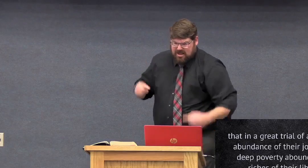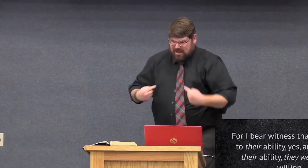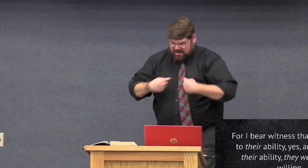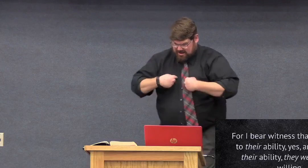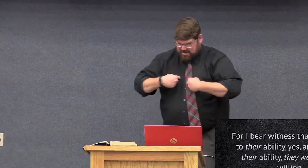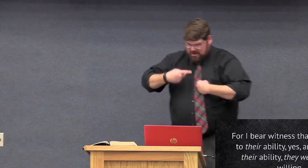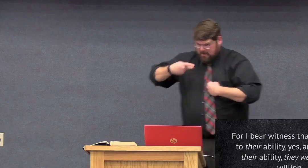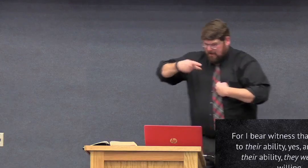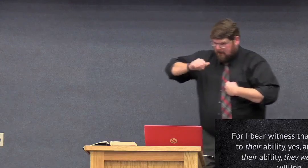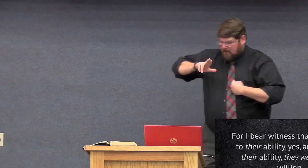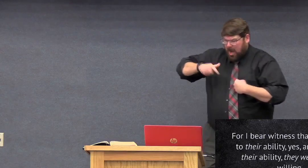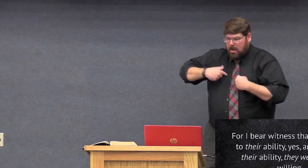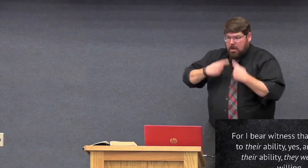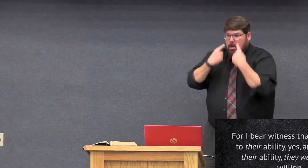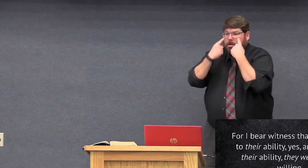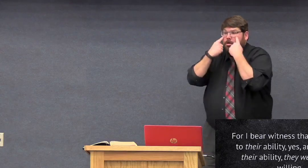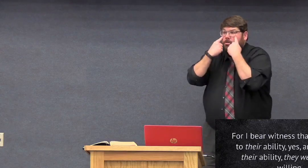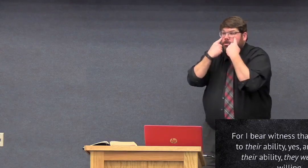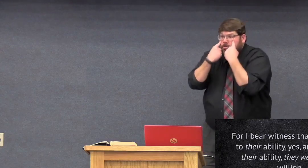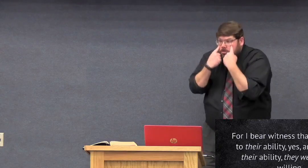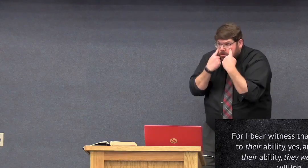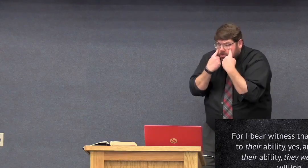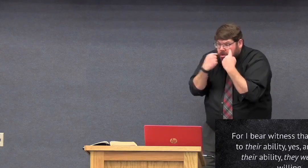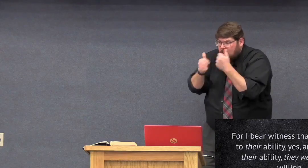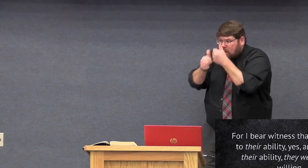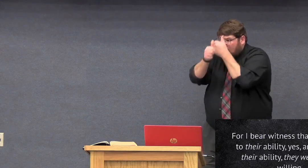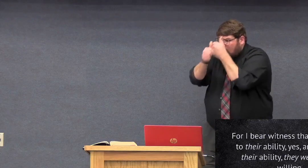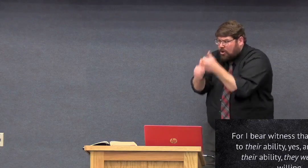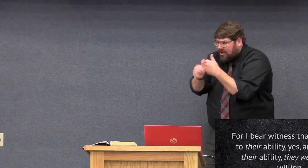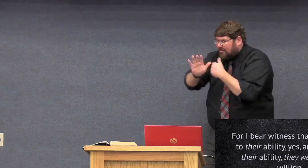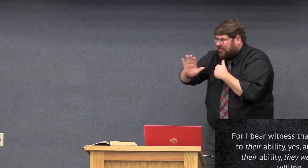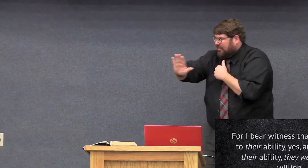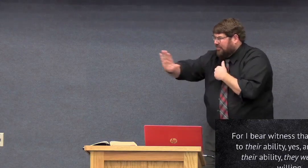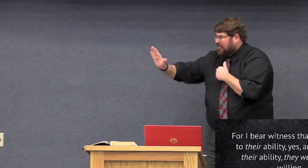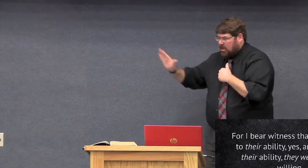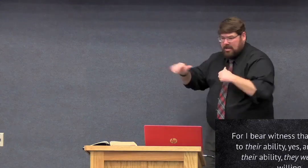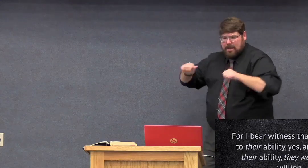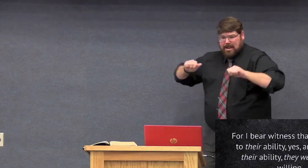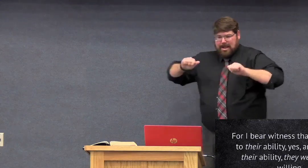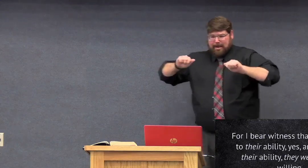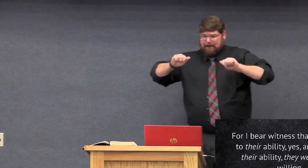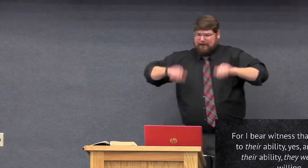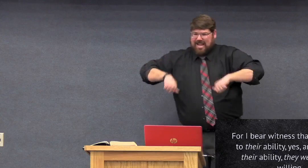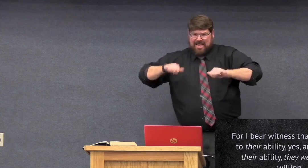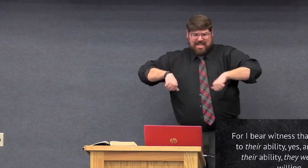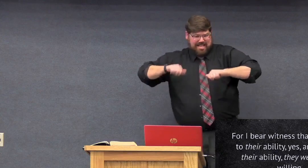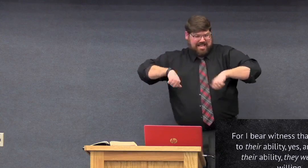And further it says, for I bear witness that according to their ability,